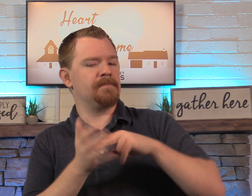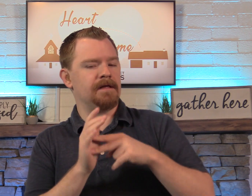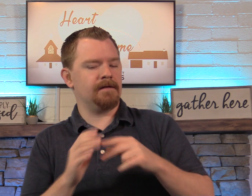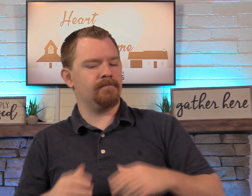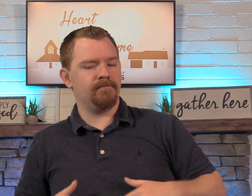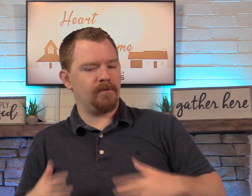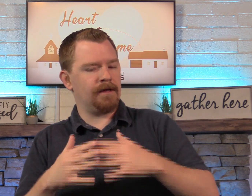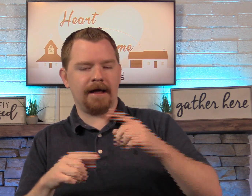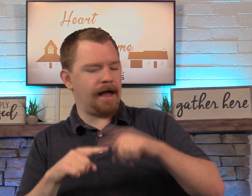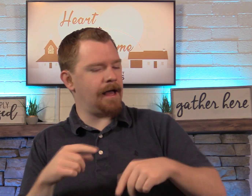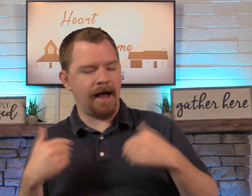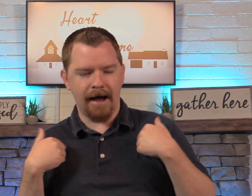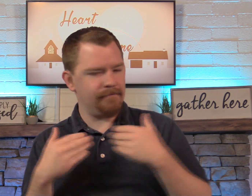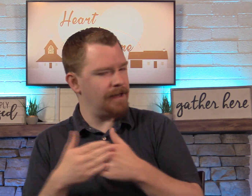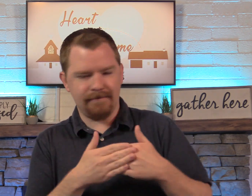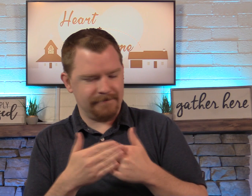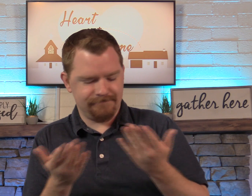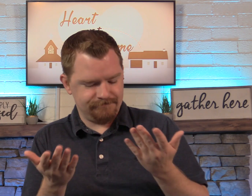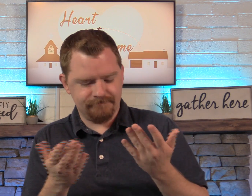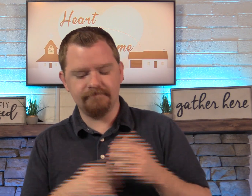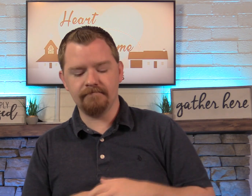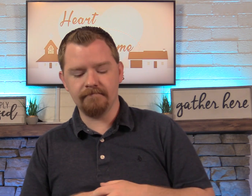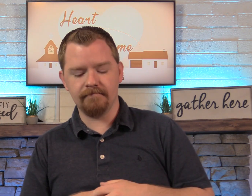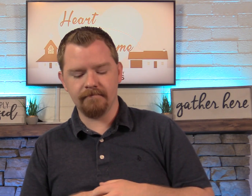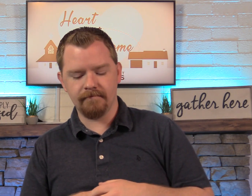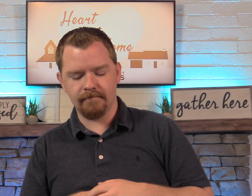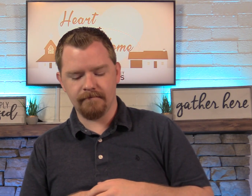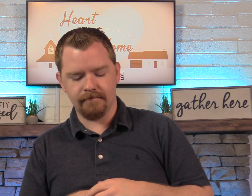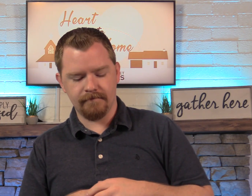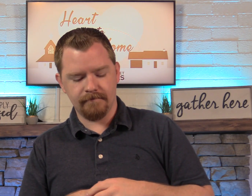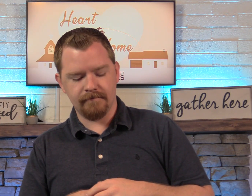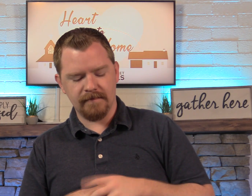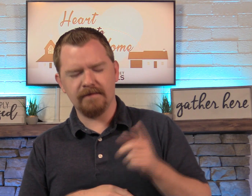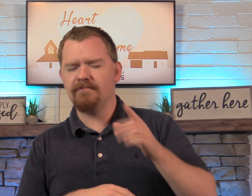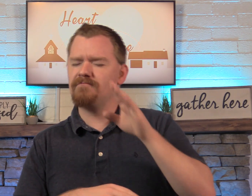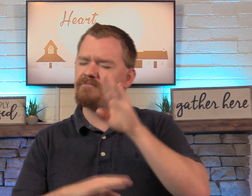was barren. That means she never had any pregnancies.